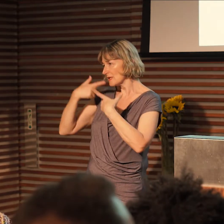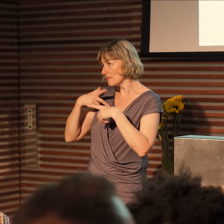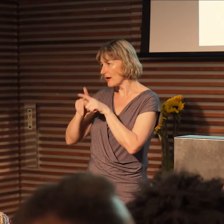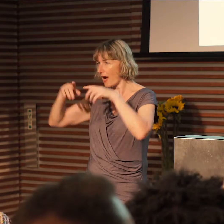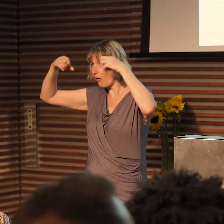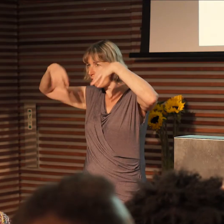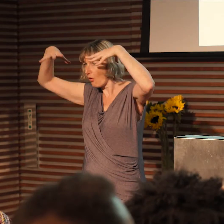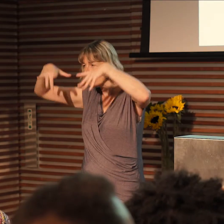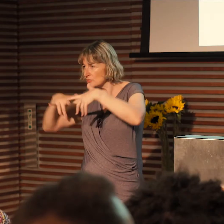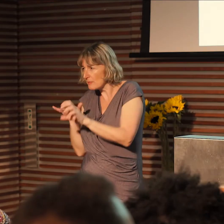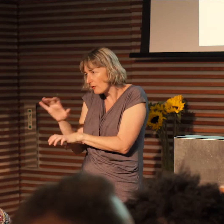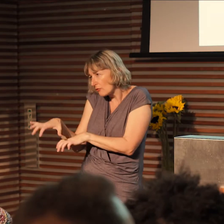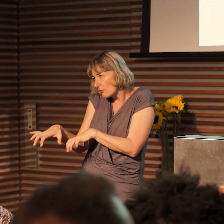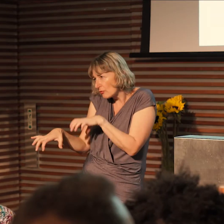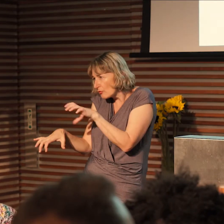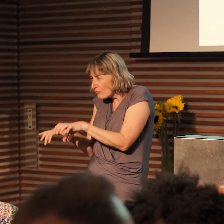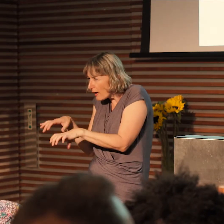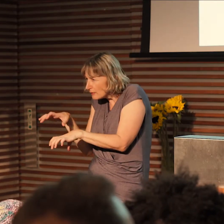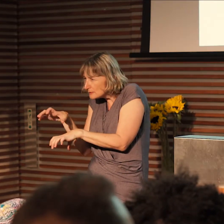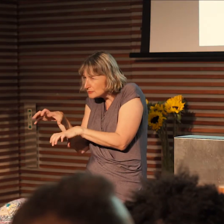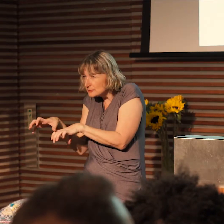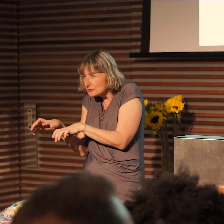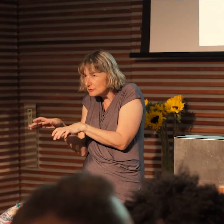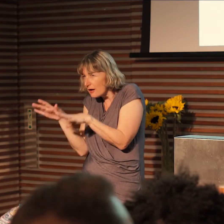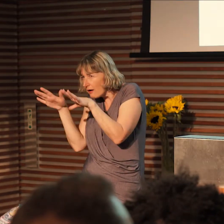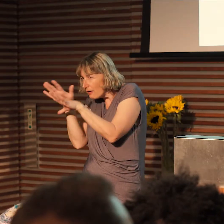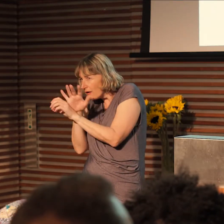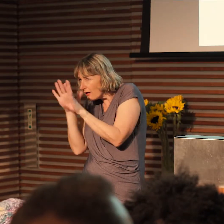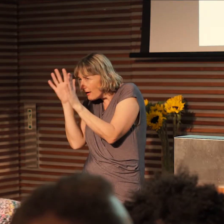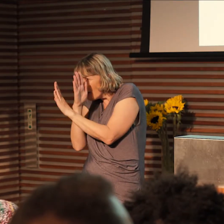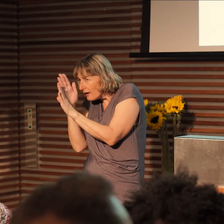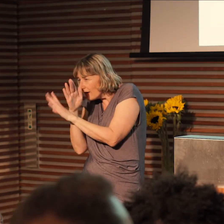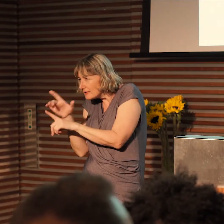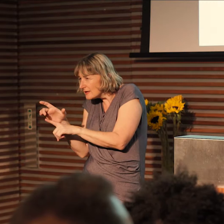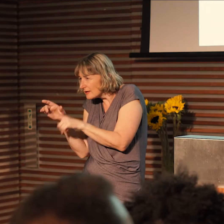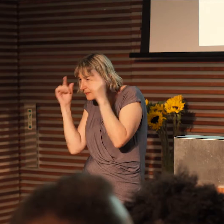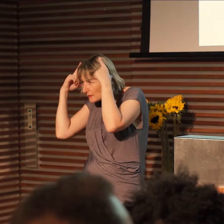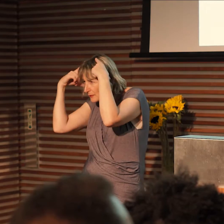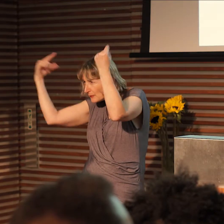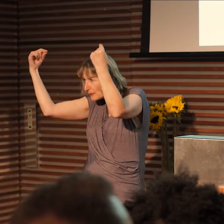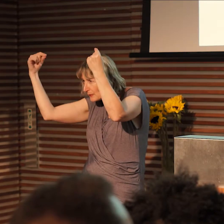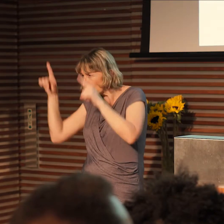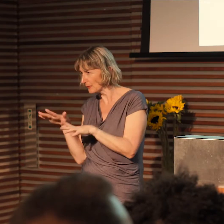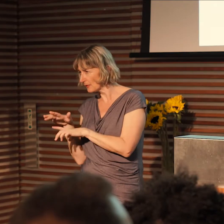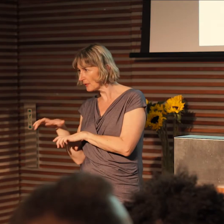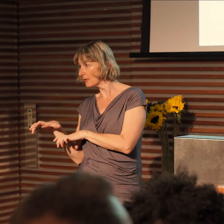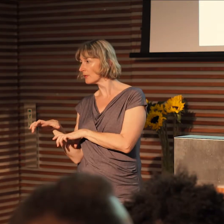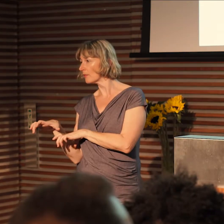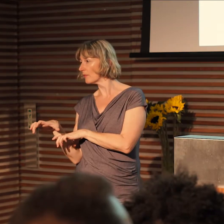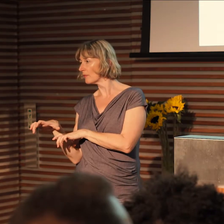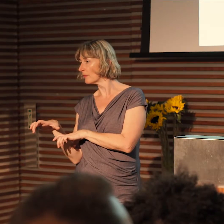phantom-like, crouching and hovering in some liminal space. Ears pricked, I